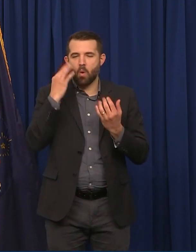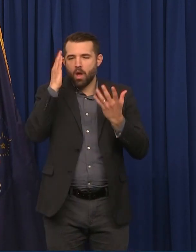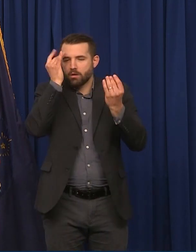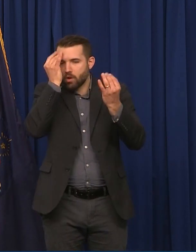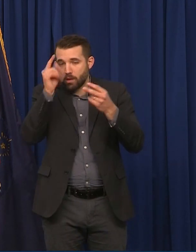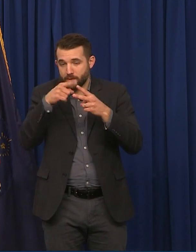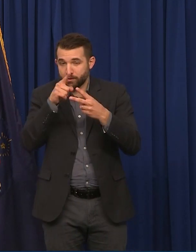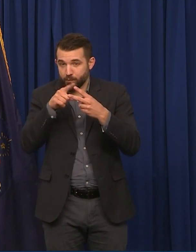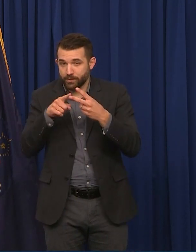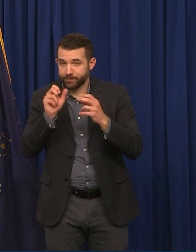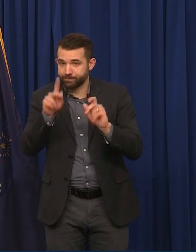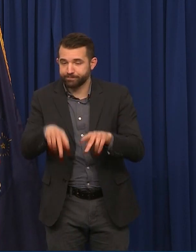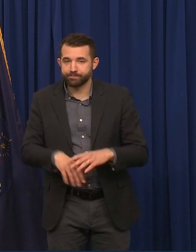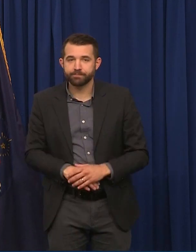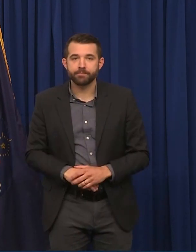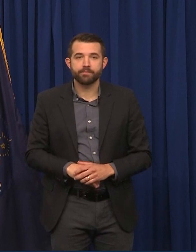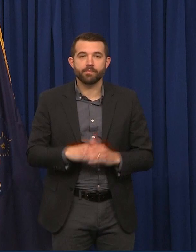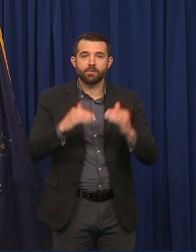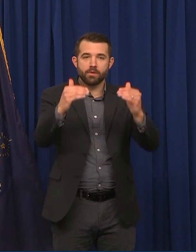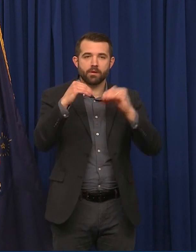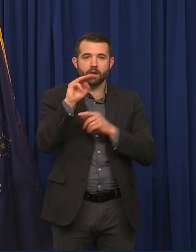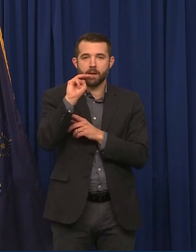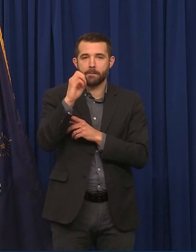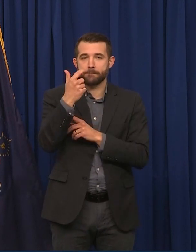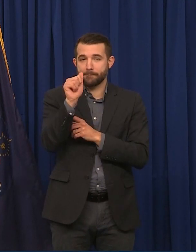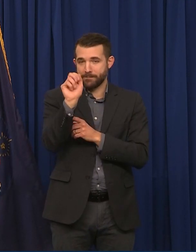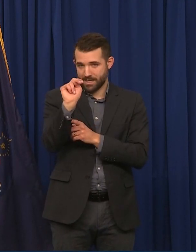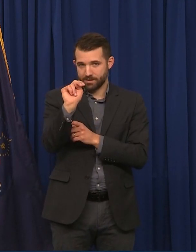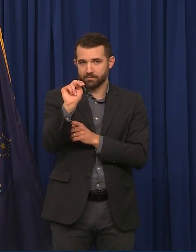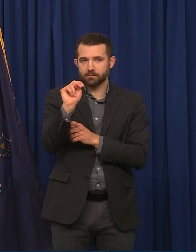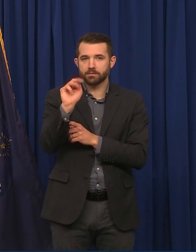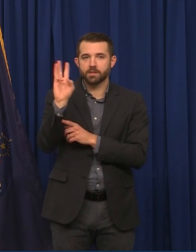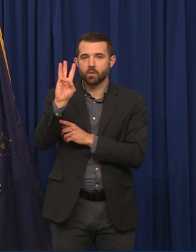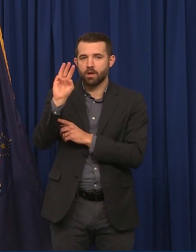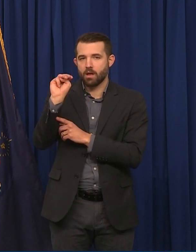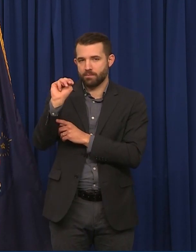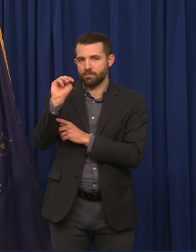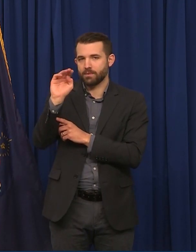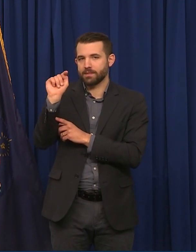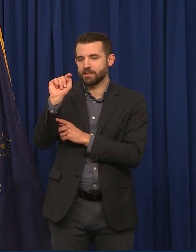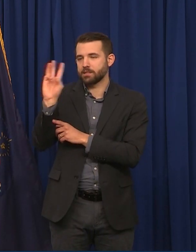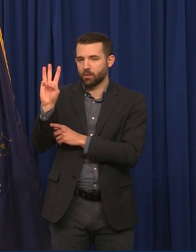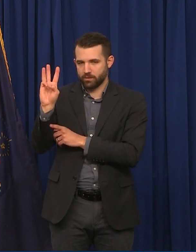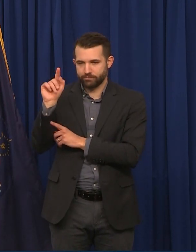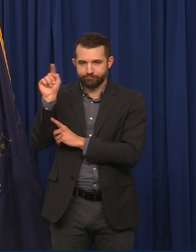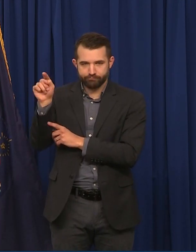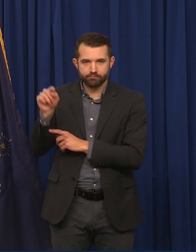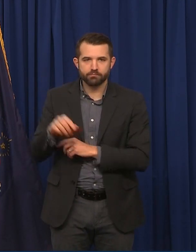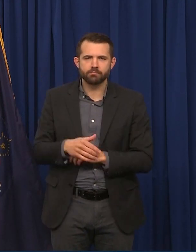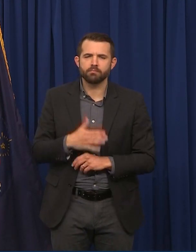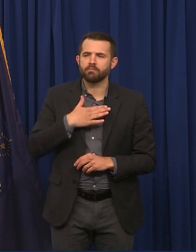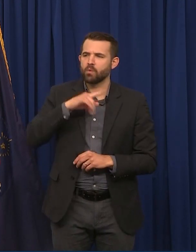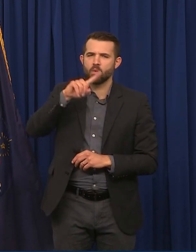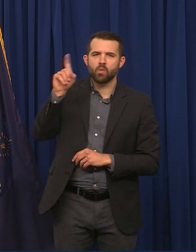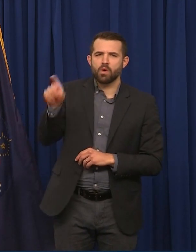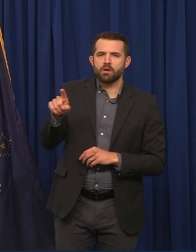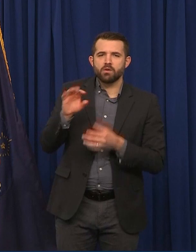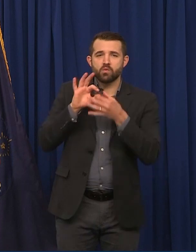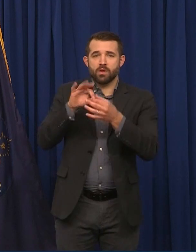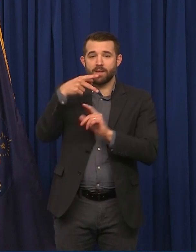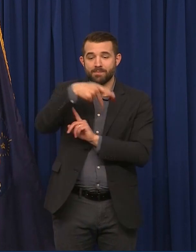Thank you, Dr. Shah. My question is about the distribution of PPE. I know that you had talked